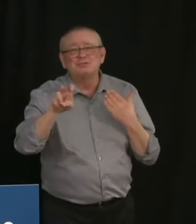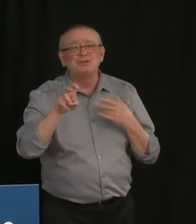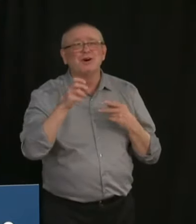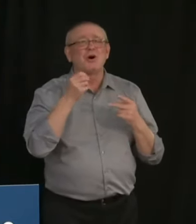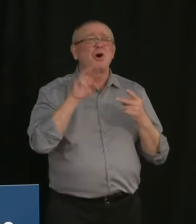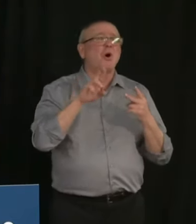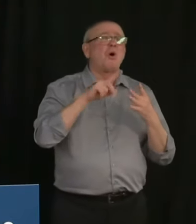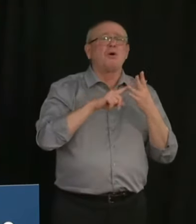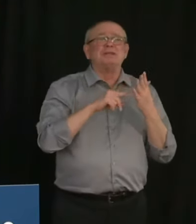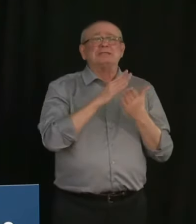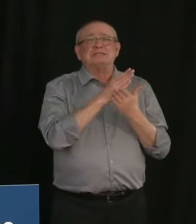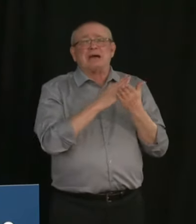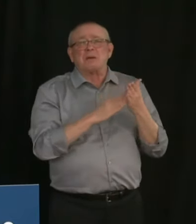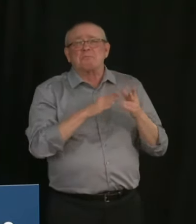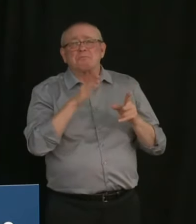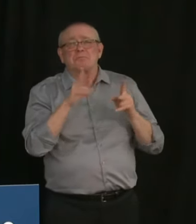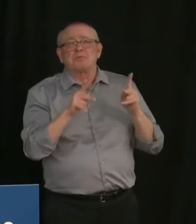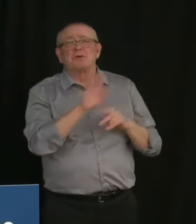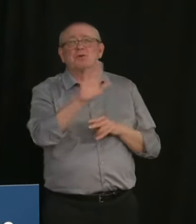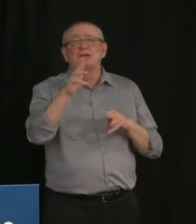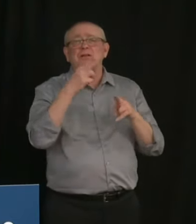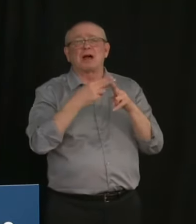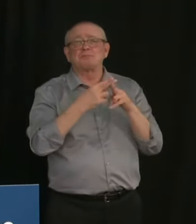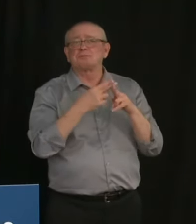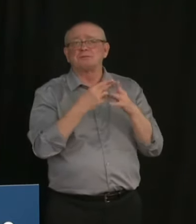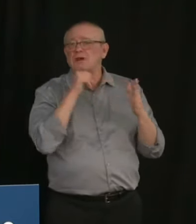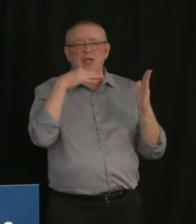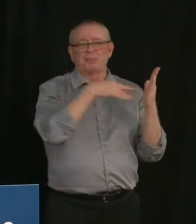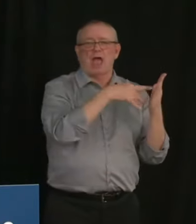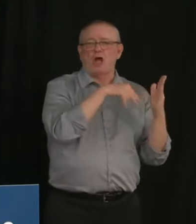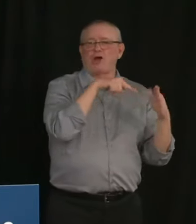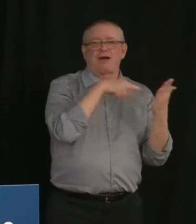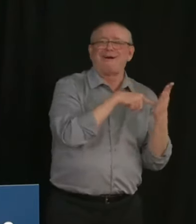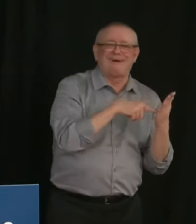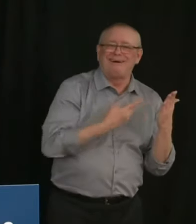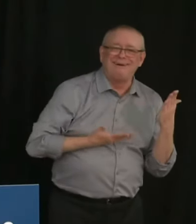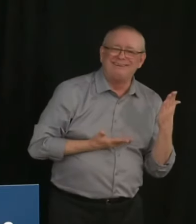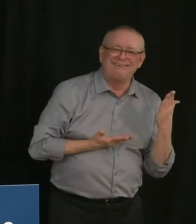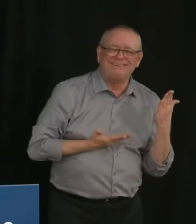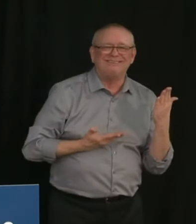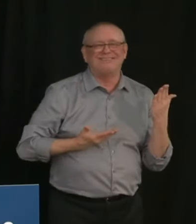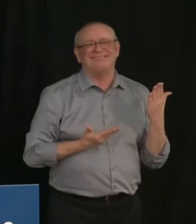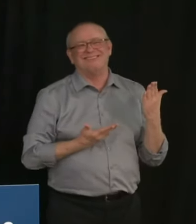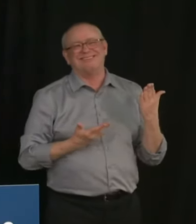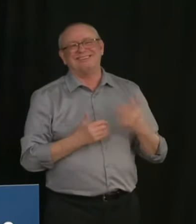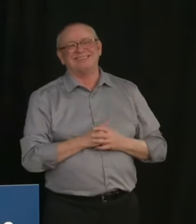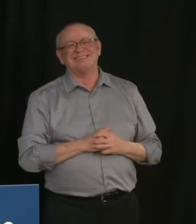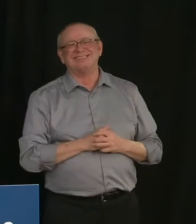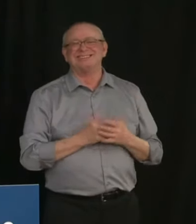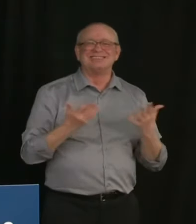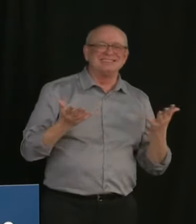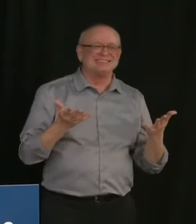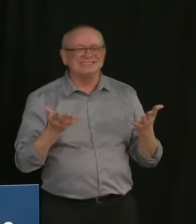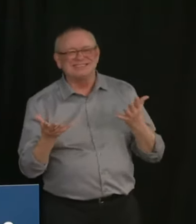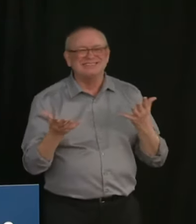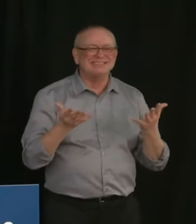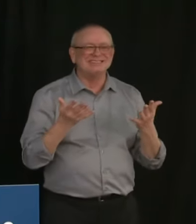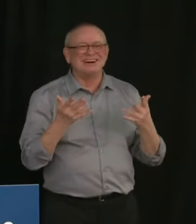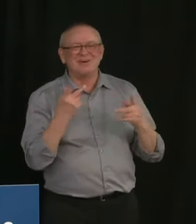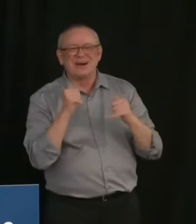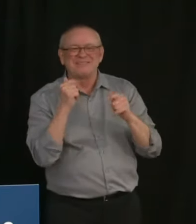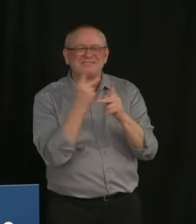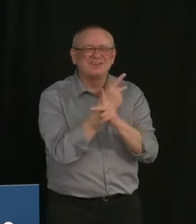lists who needed to be. And we're working with Alberta Health Services to make sure that processes are